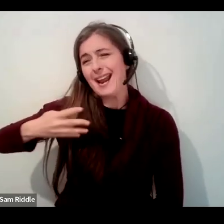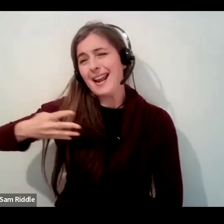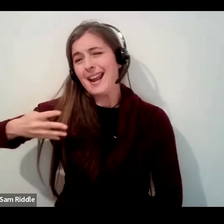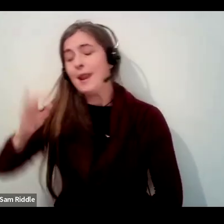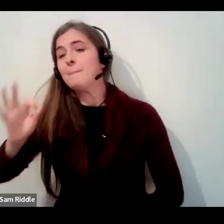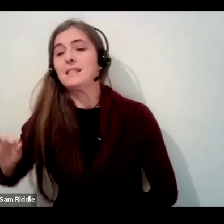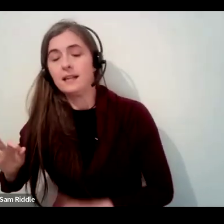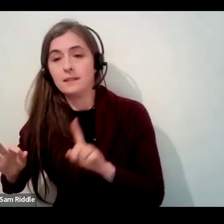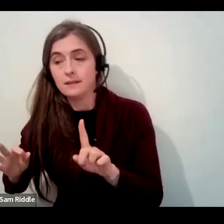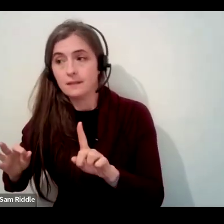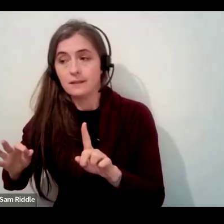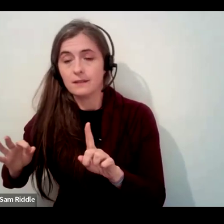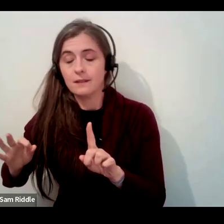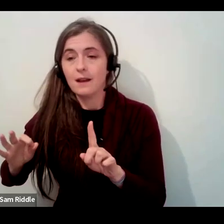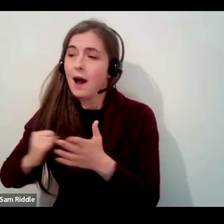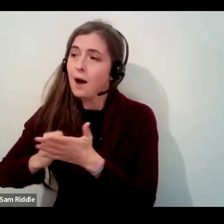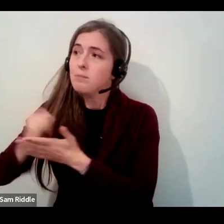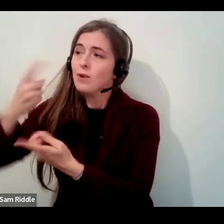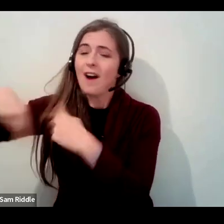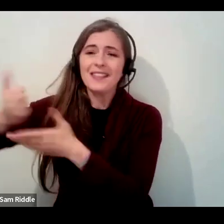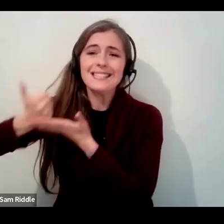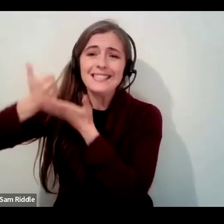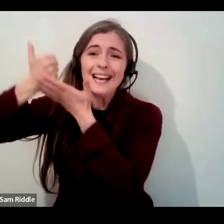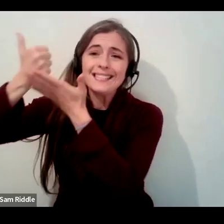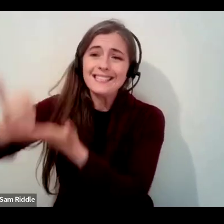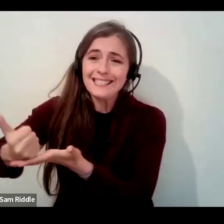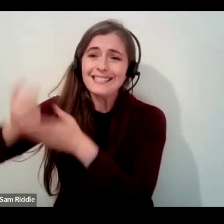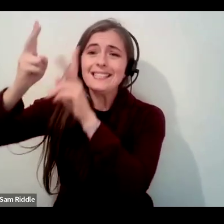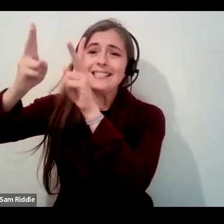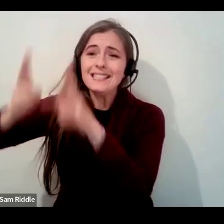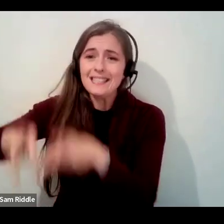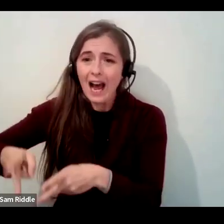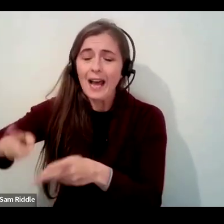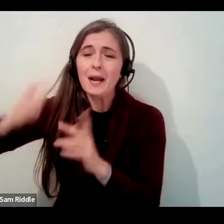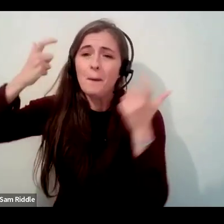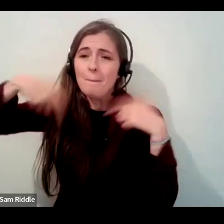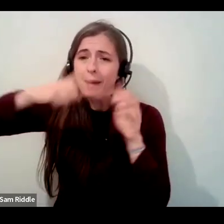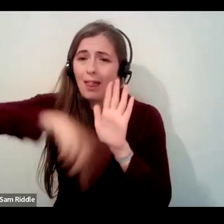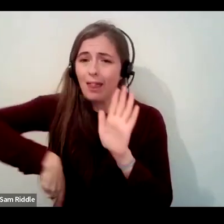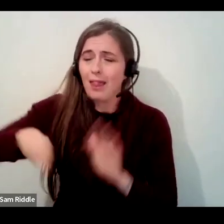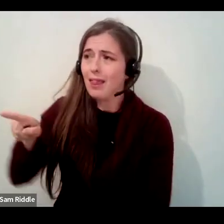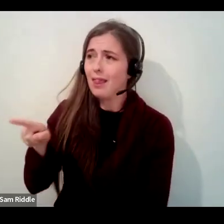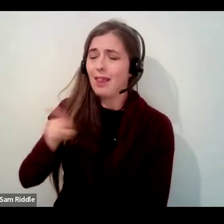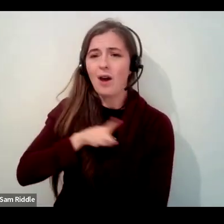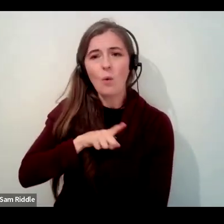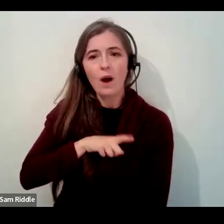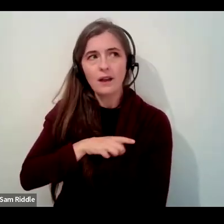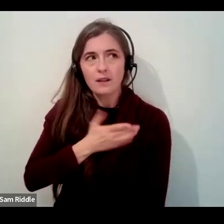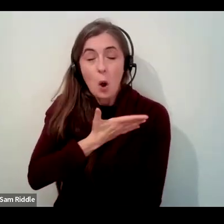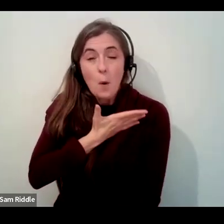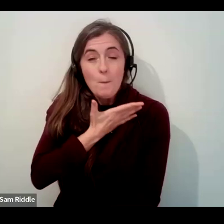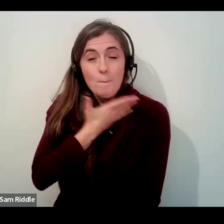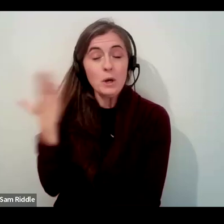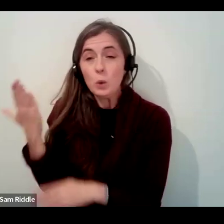99.999% of this assisted dying bill, what's being proposed, because there's a lack of